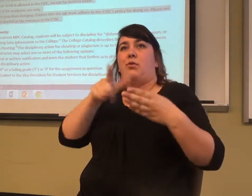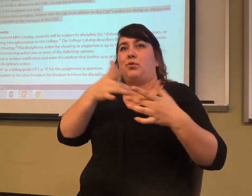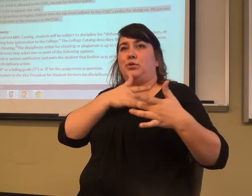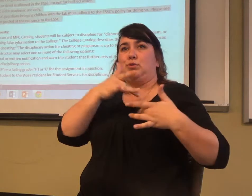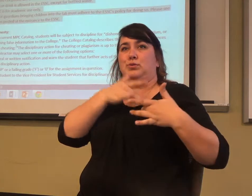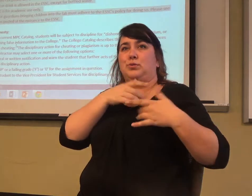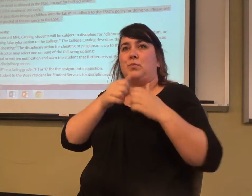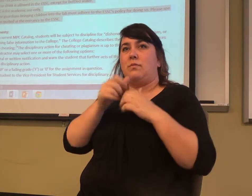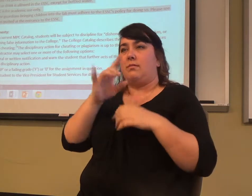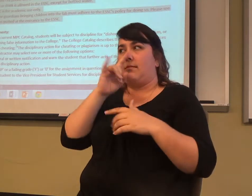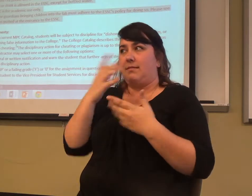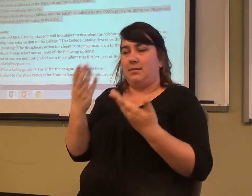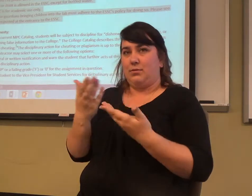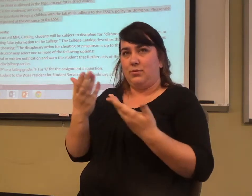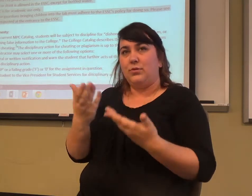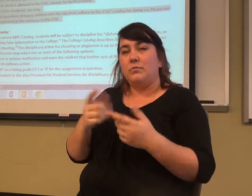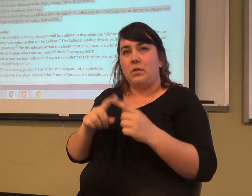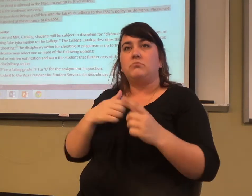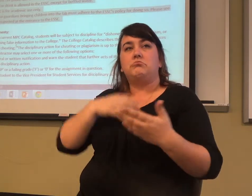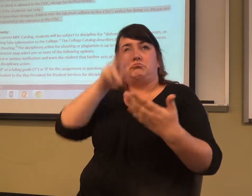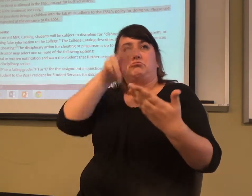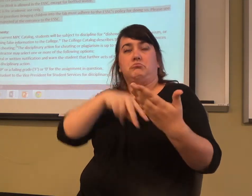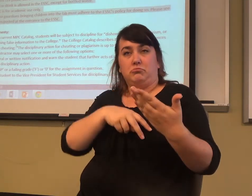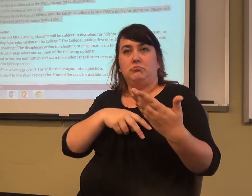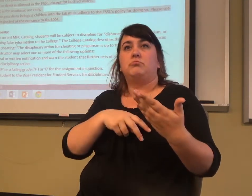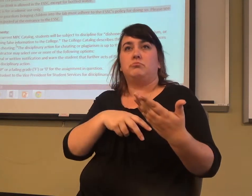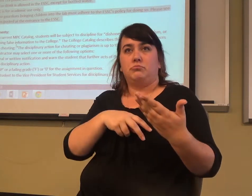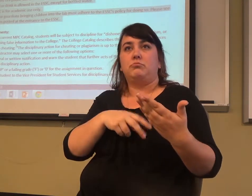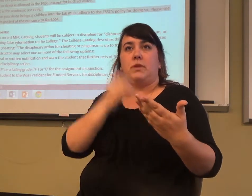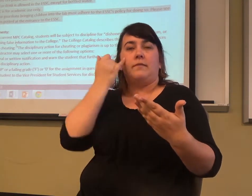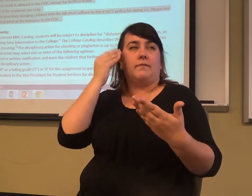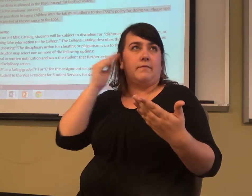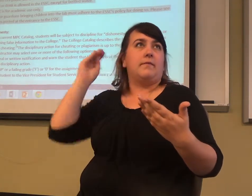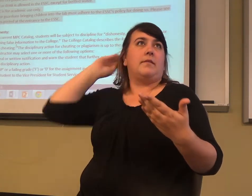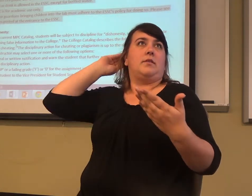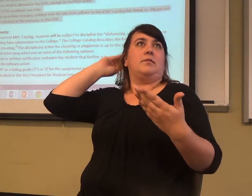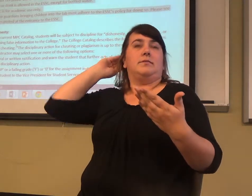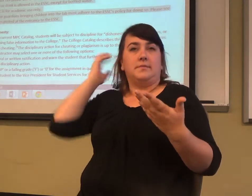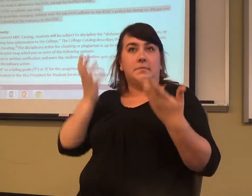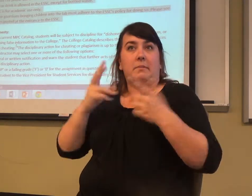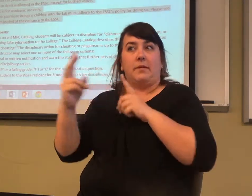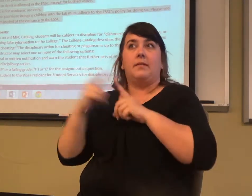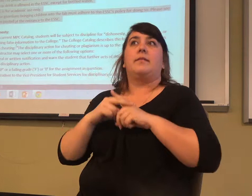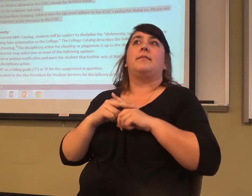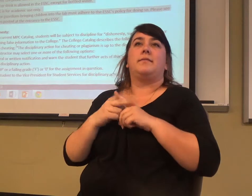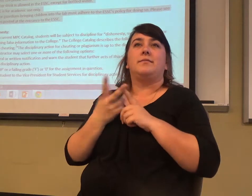lab. So review that if that's something that's applicable to you. Like I said, it's posted by the front